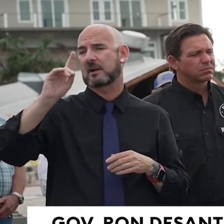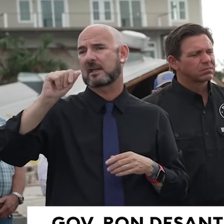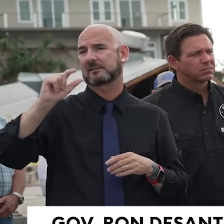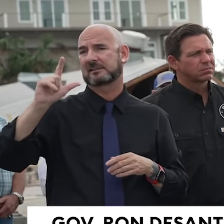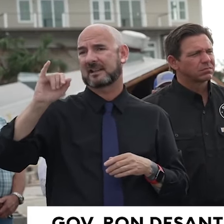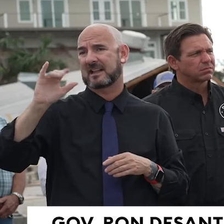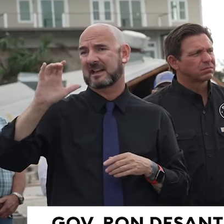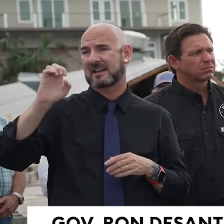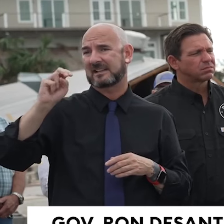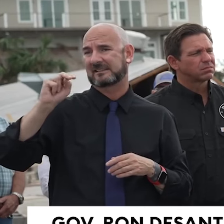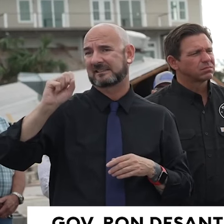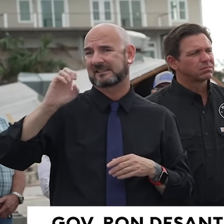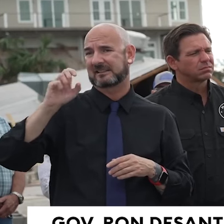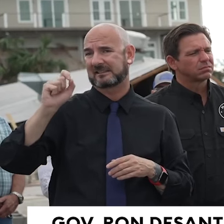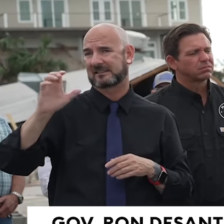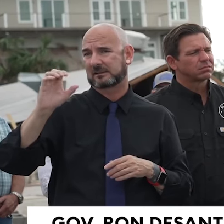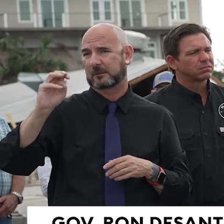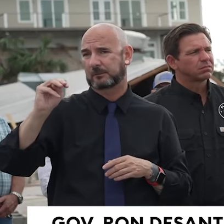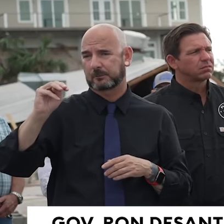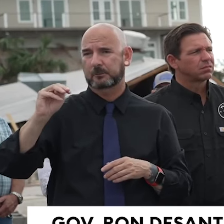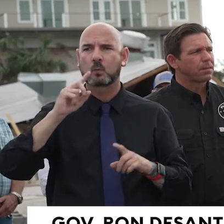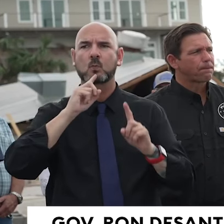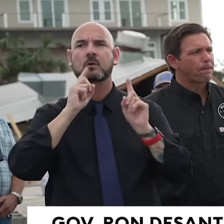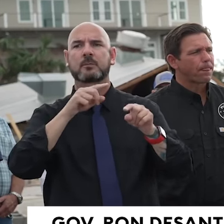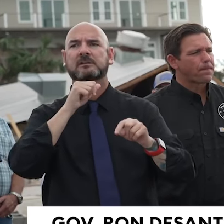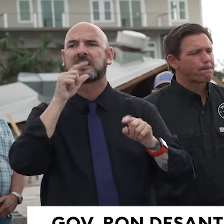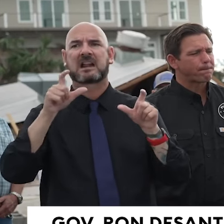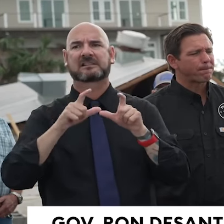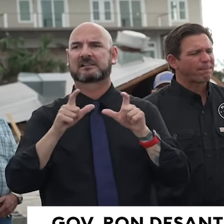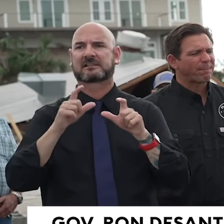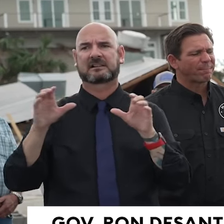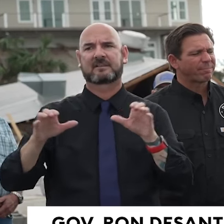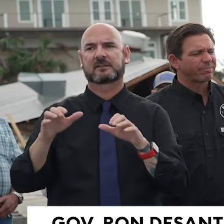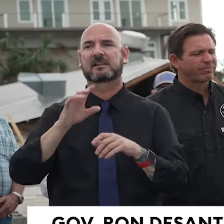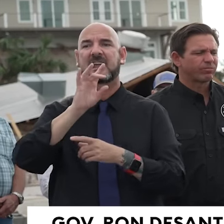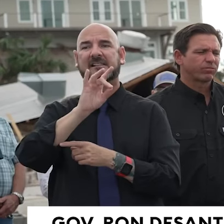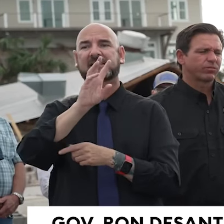and then you can report that unlicensed activity at